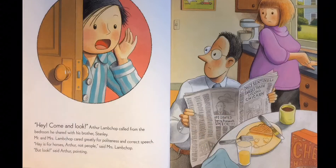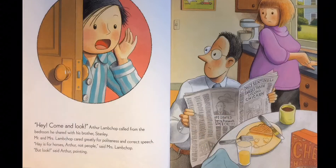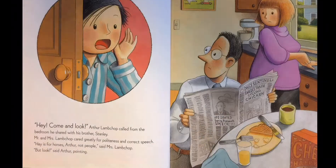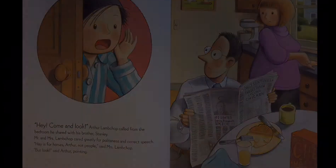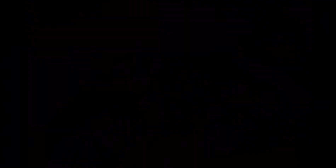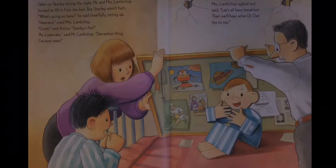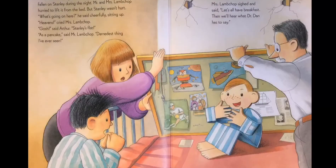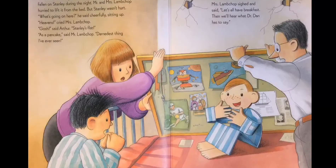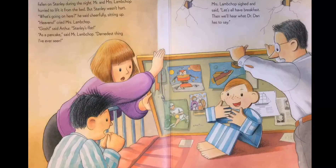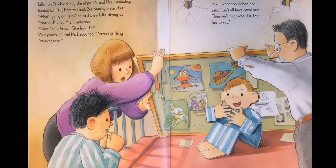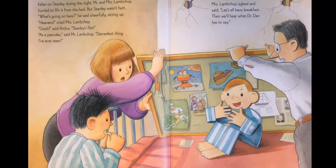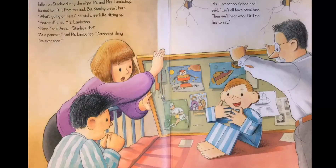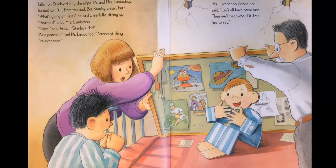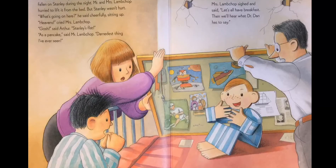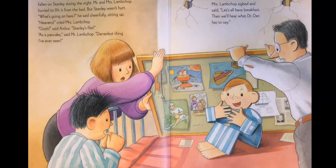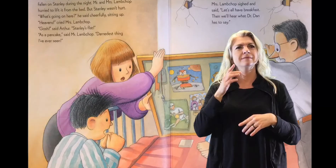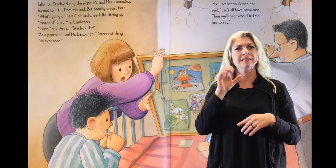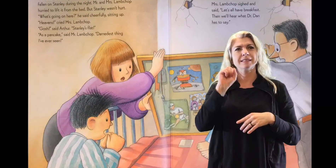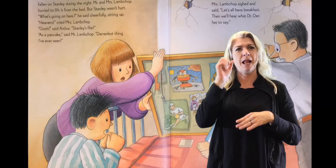Arthur, pointing.